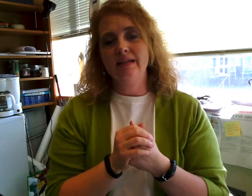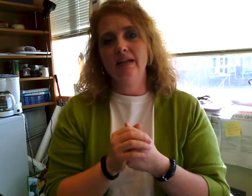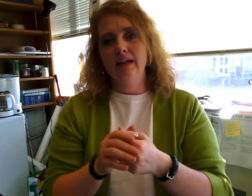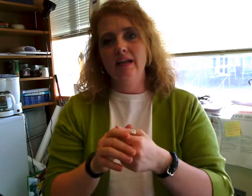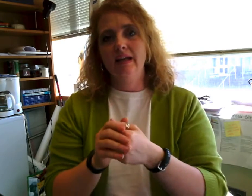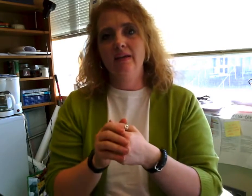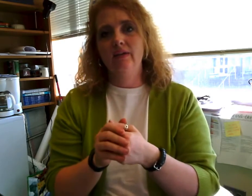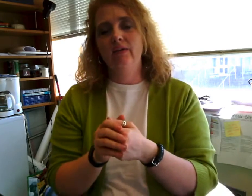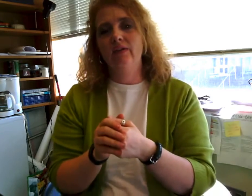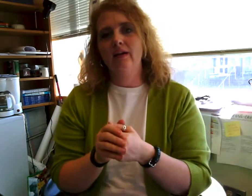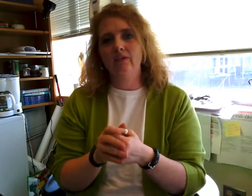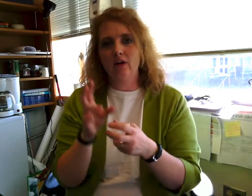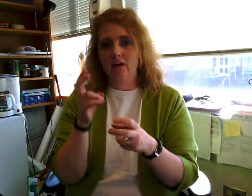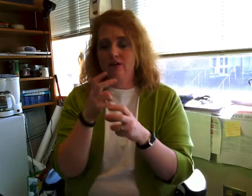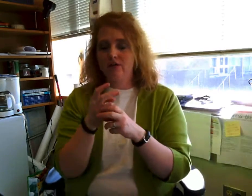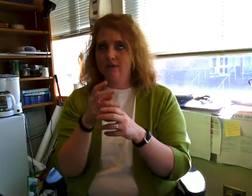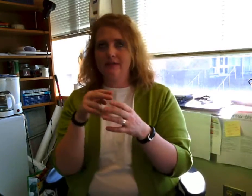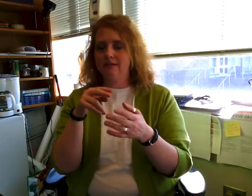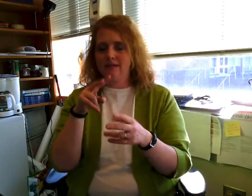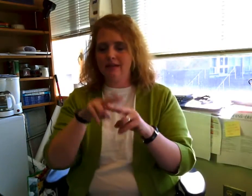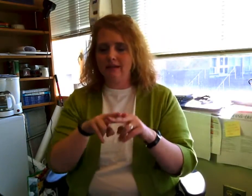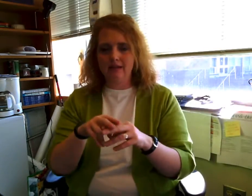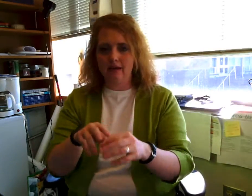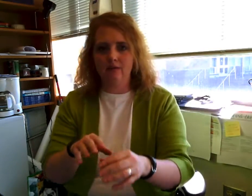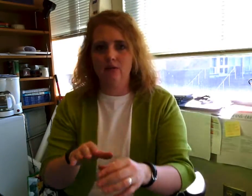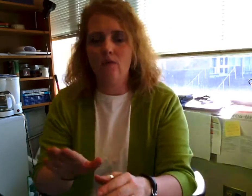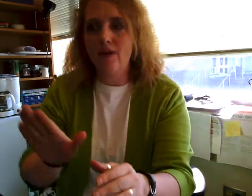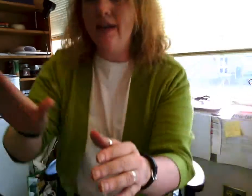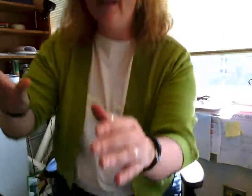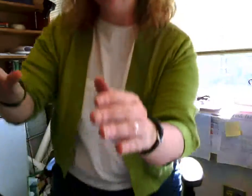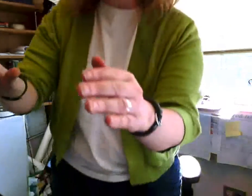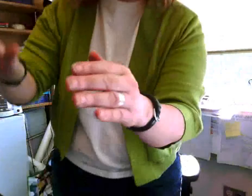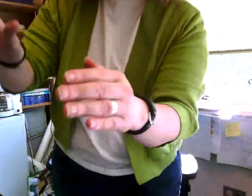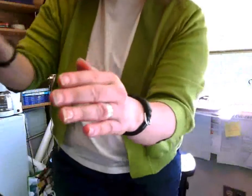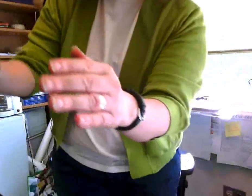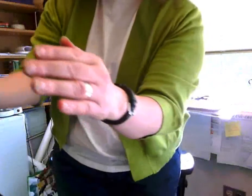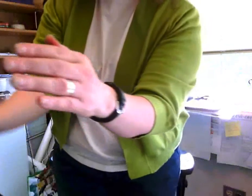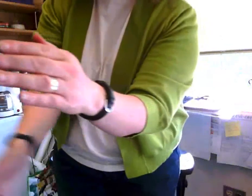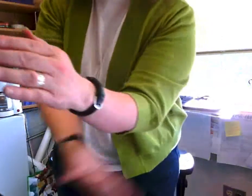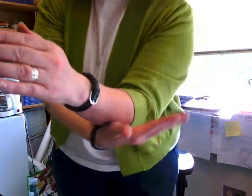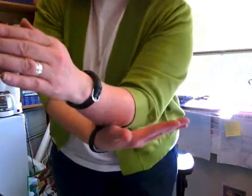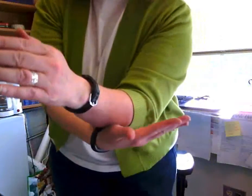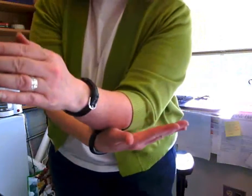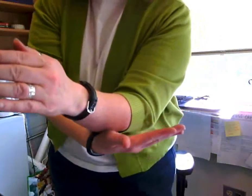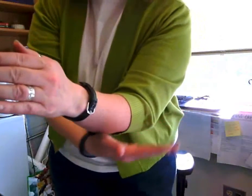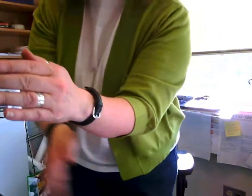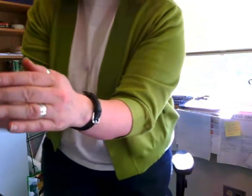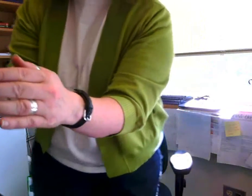Overnight is, it's hard to do this sitting down. Overnight is like overnight.